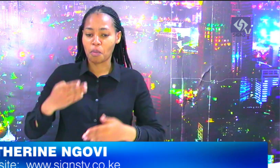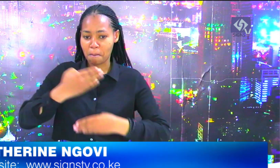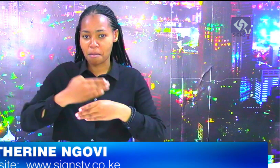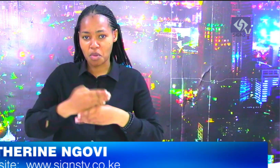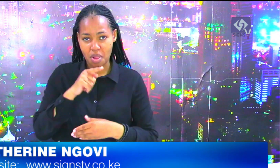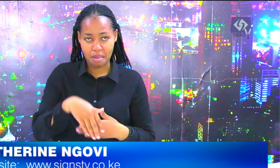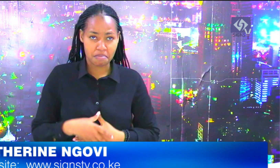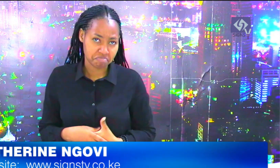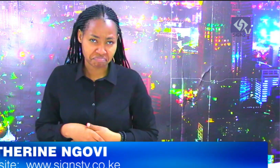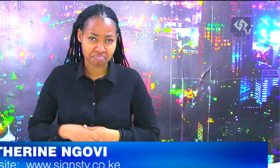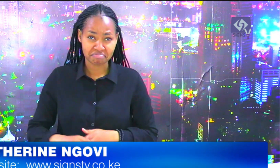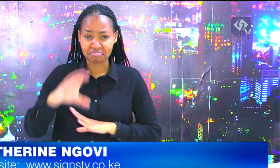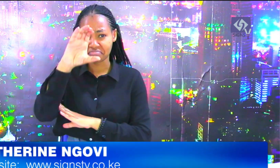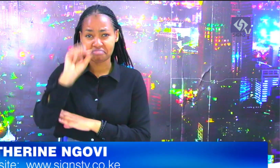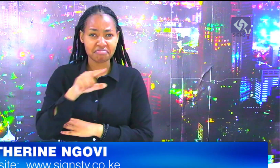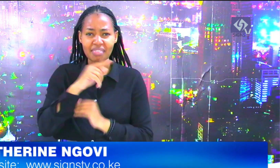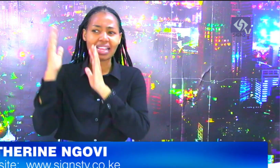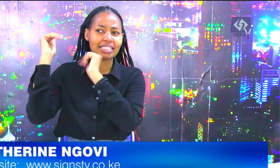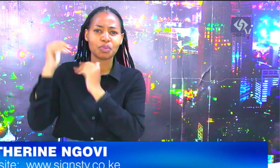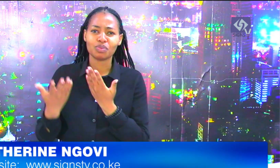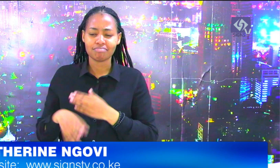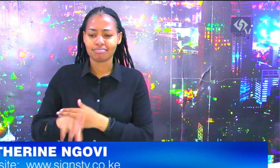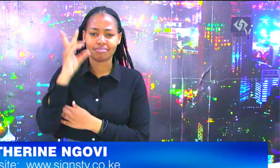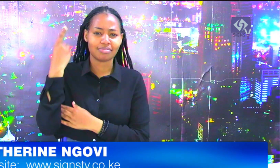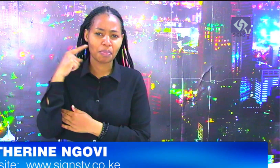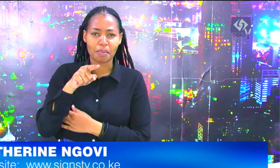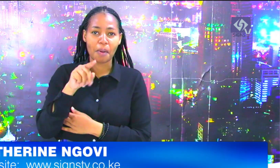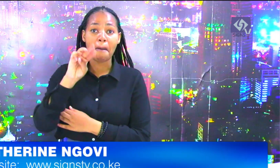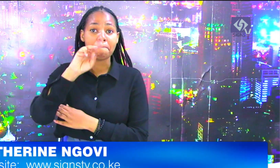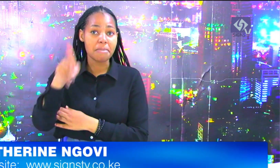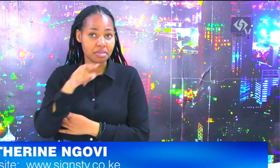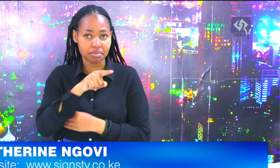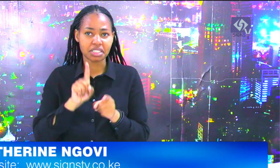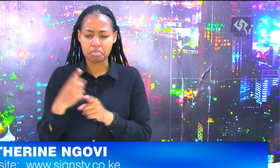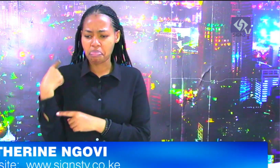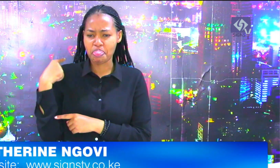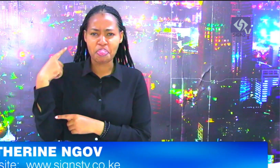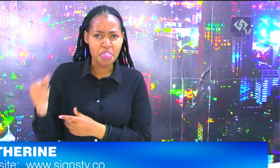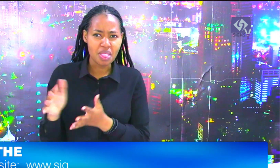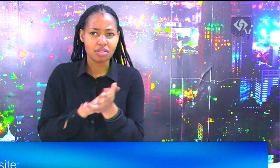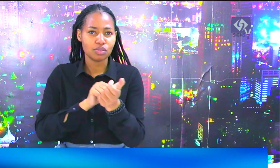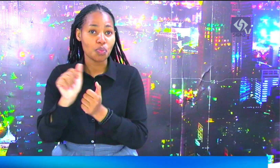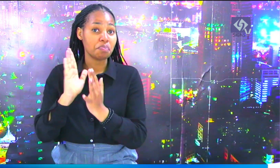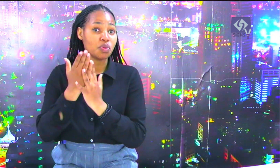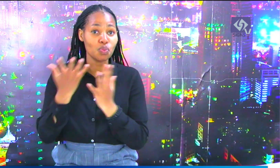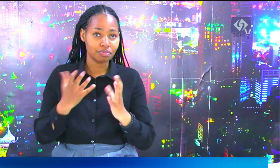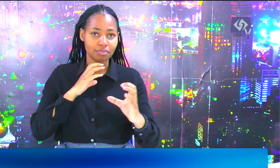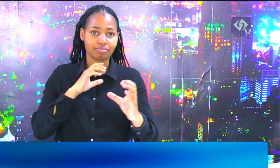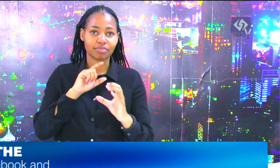He is also expected to brief lawmakers on the progress made to end cattle rustling and killings by